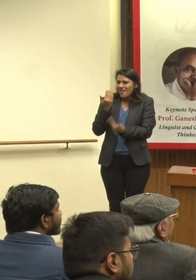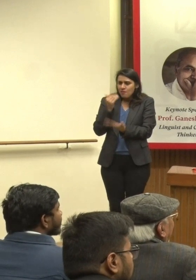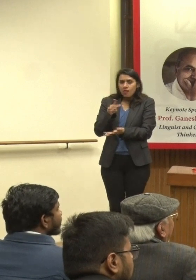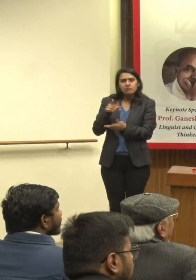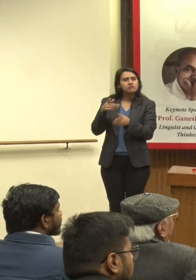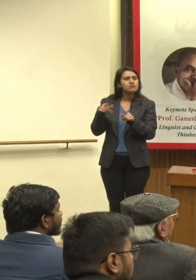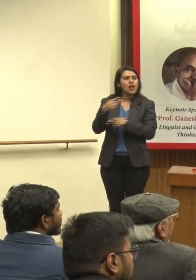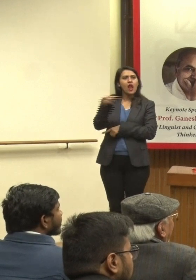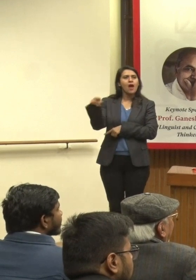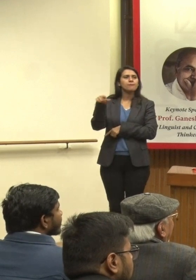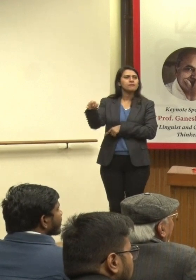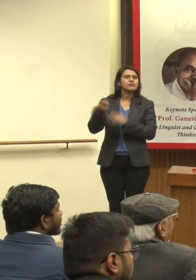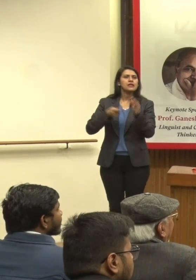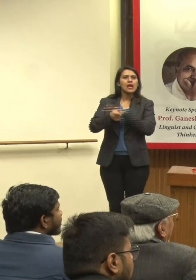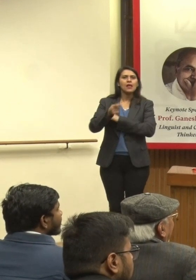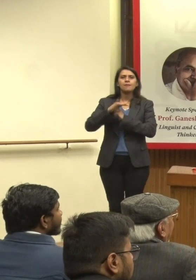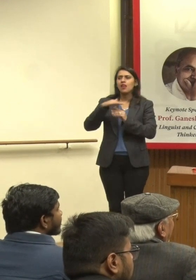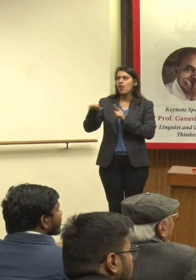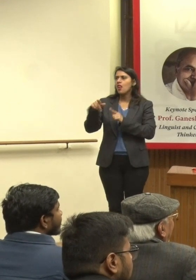as criminal.